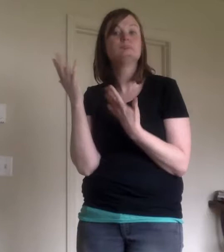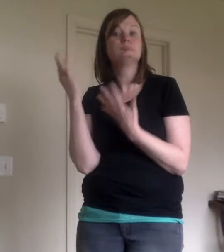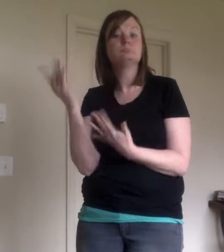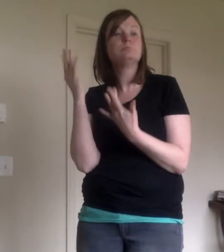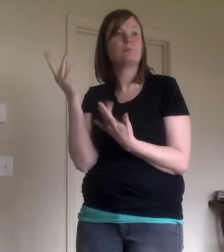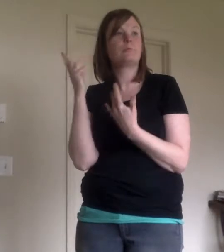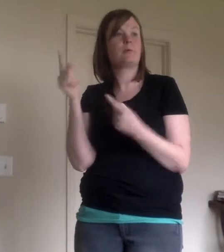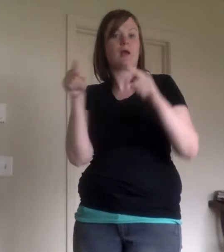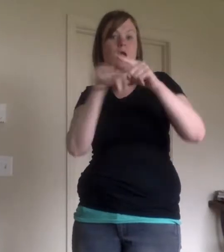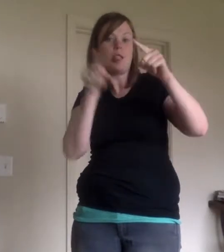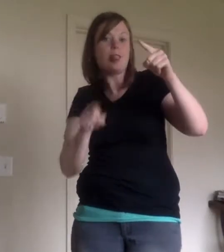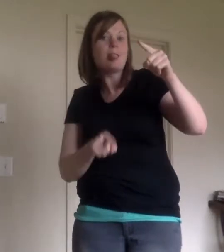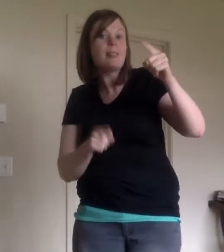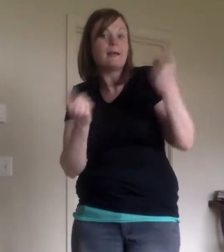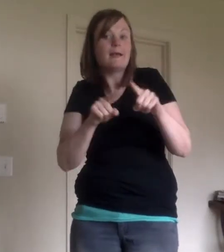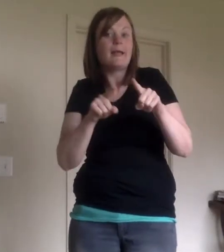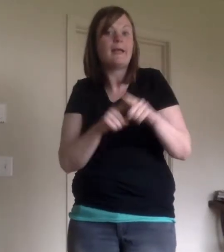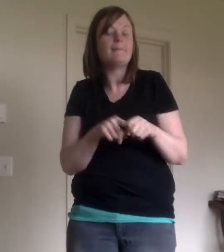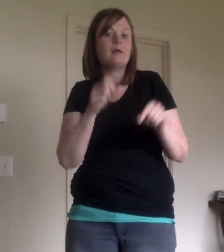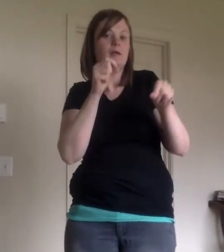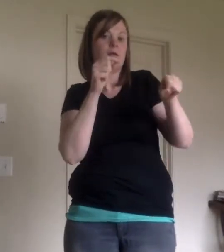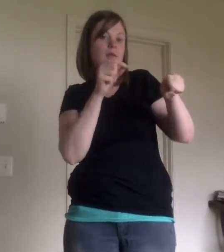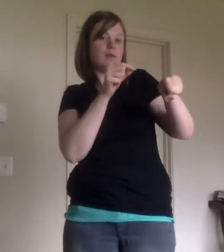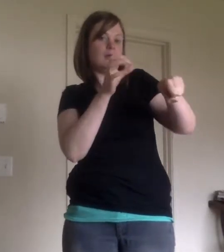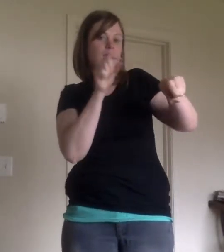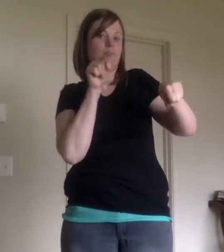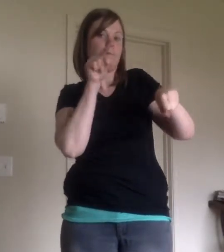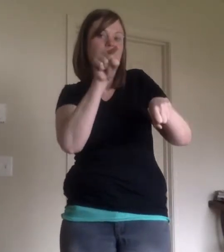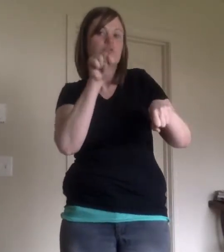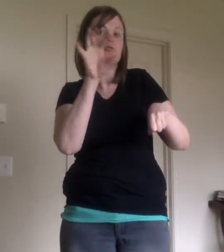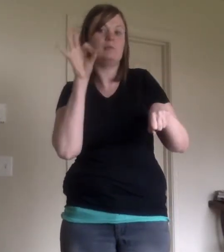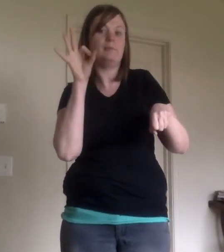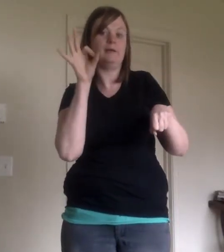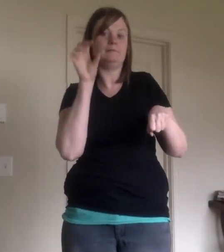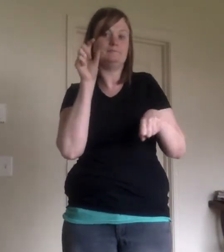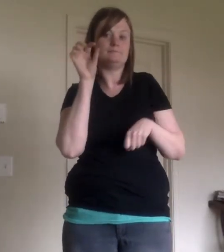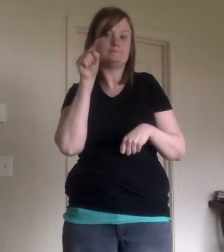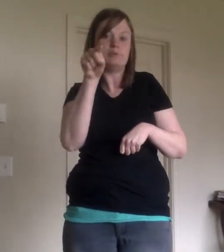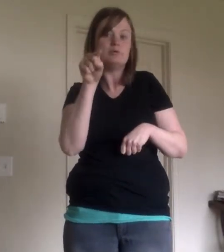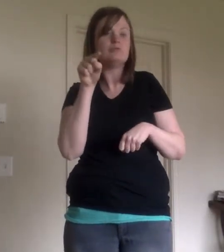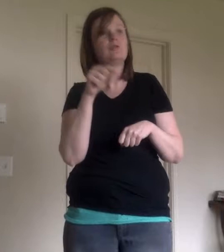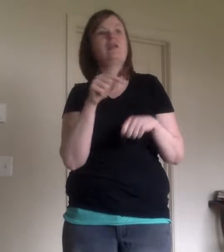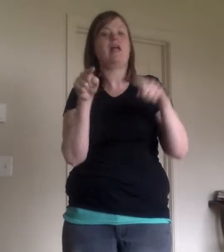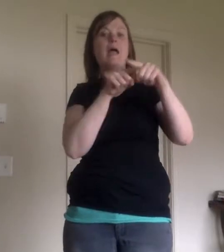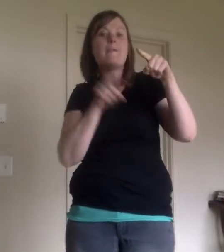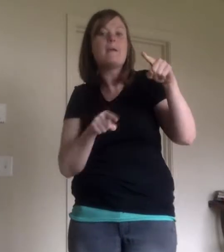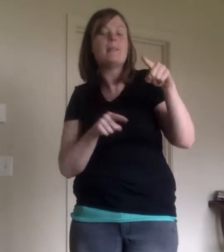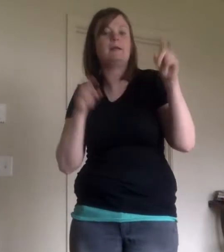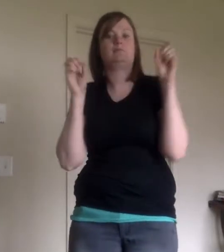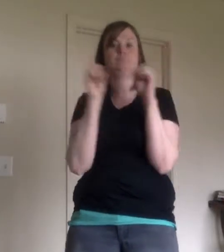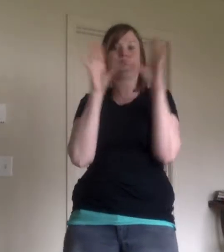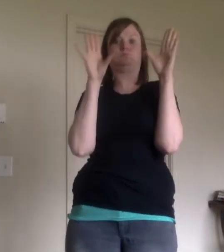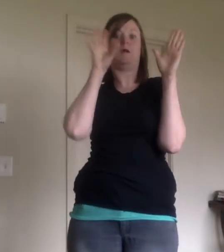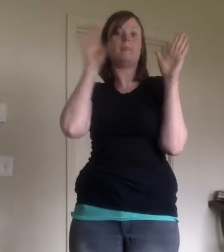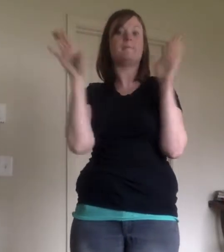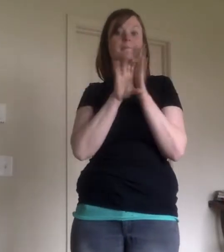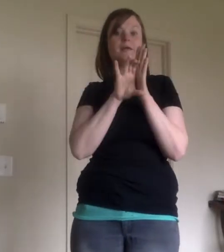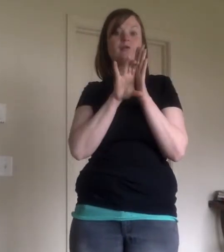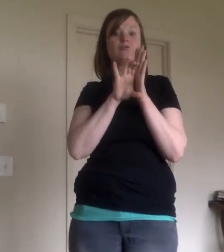he would let go of the button, and it would close the shutter, and it would expose the lightning, all the streaks of the lightning, and it